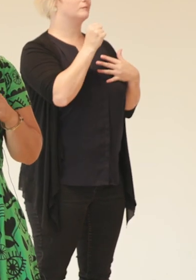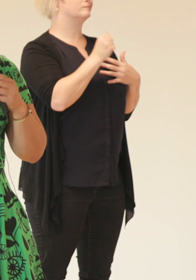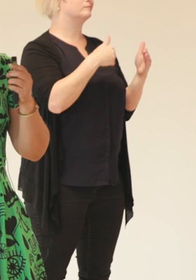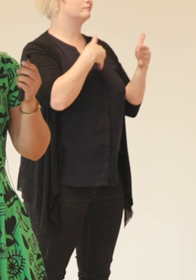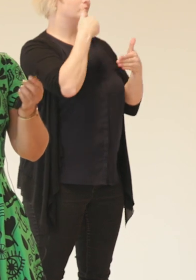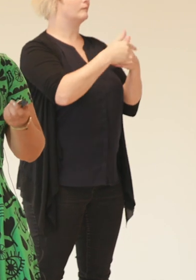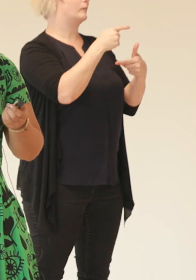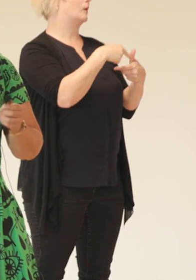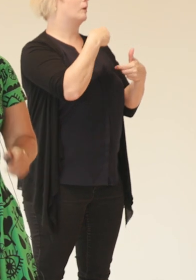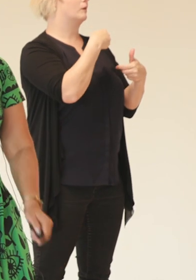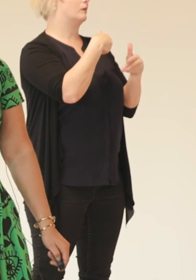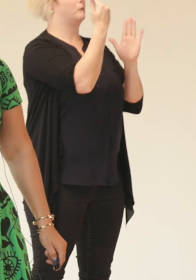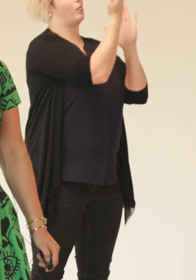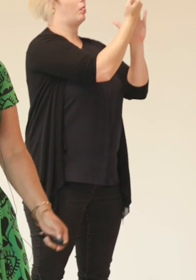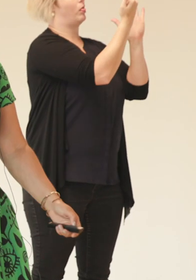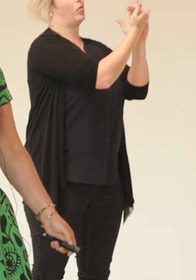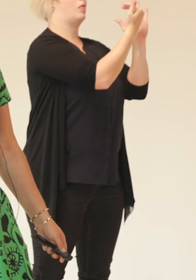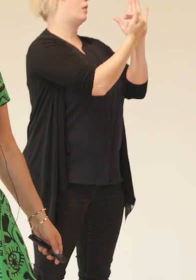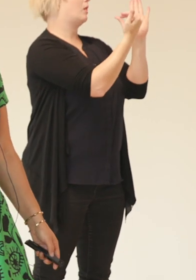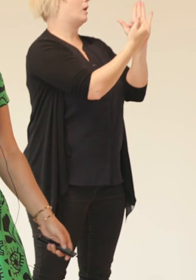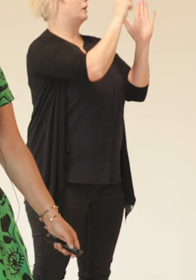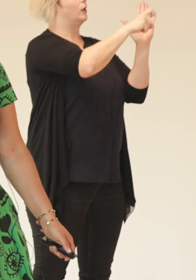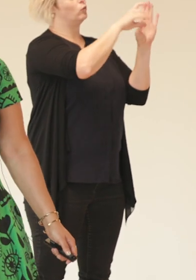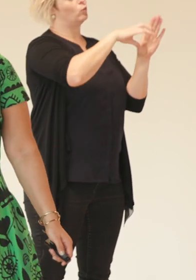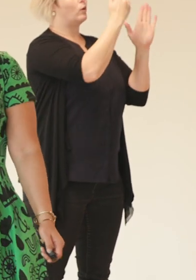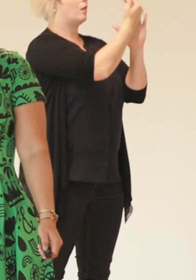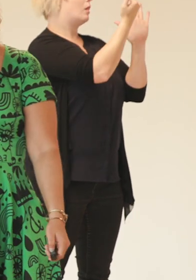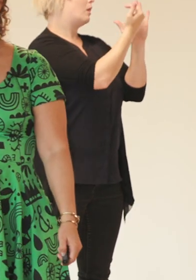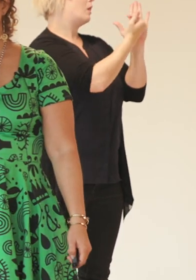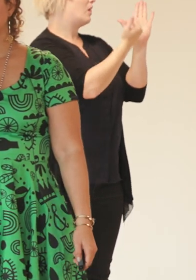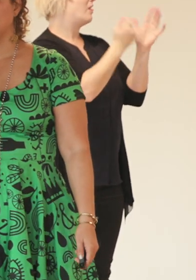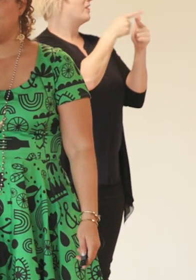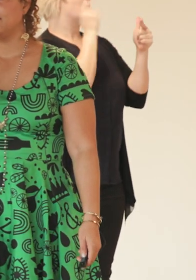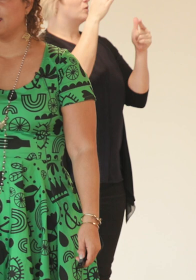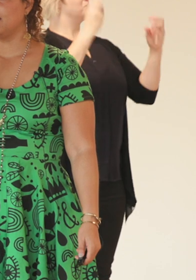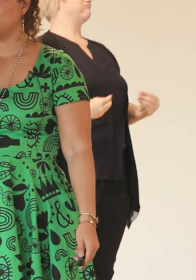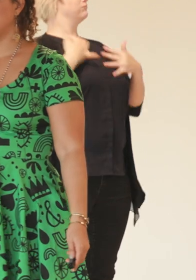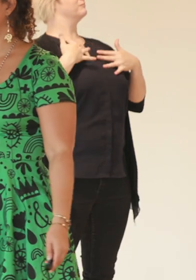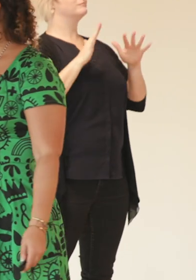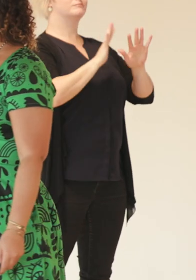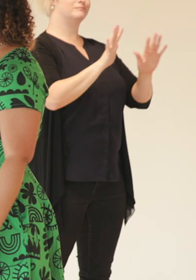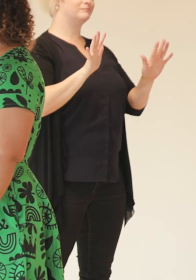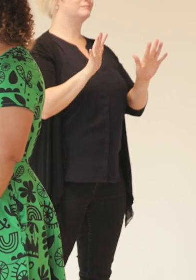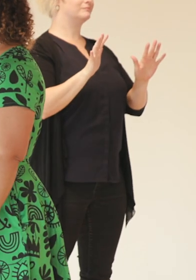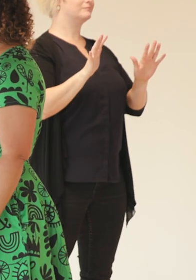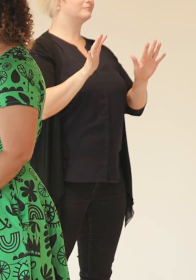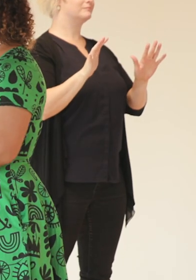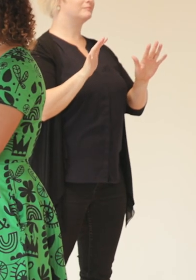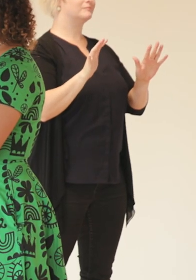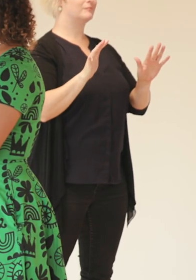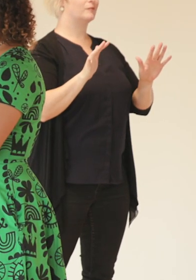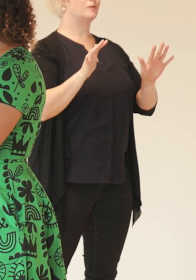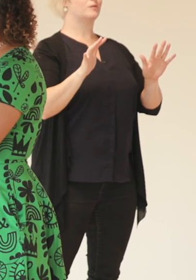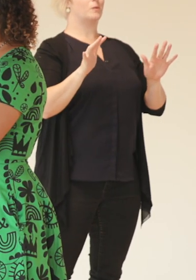we just feel like it's stupid, or someone else thinks that it's stupid. But I think that one of the biggest things